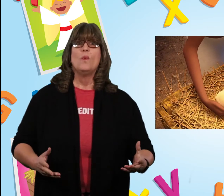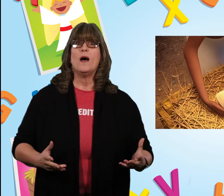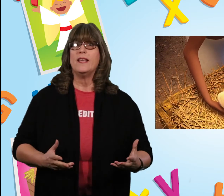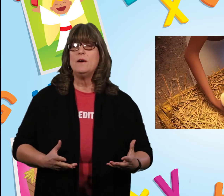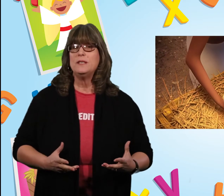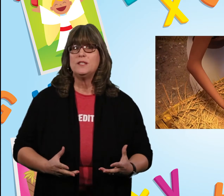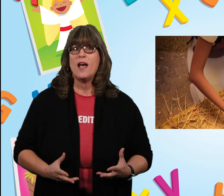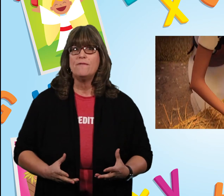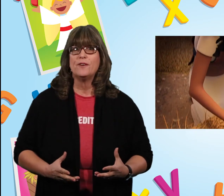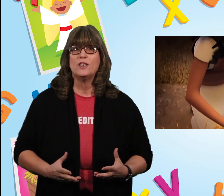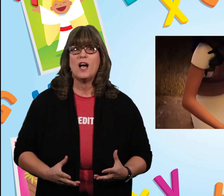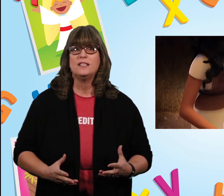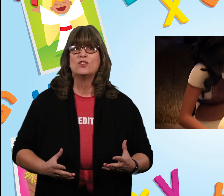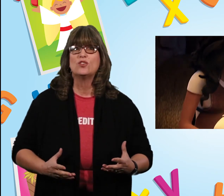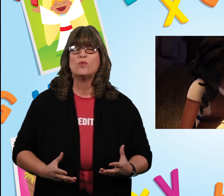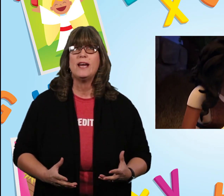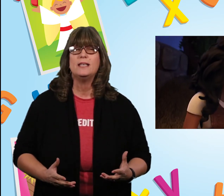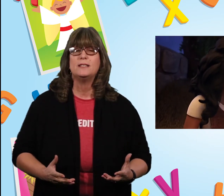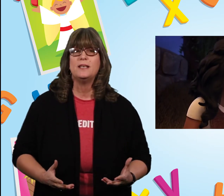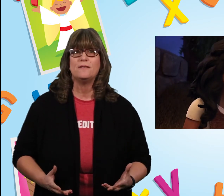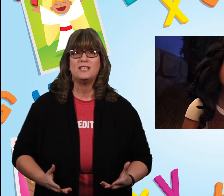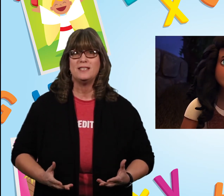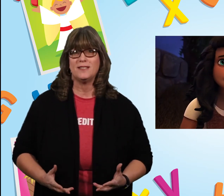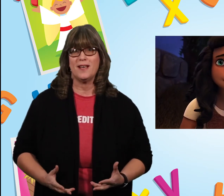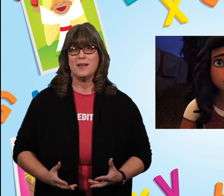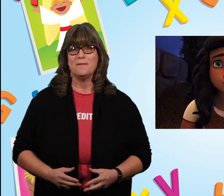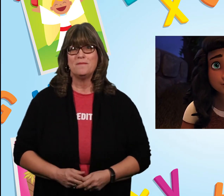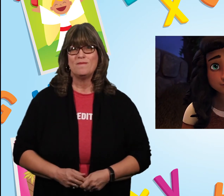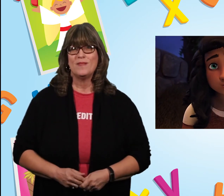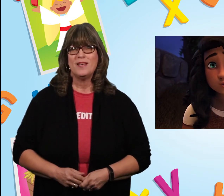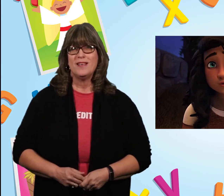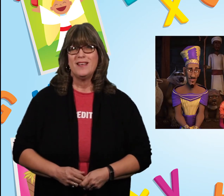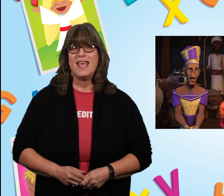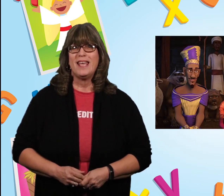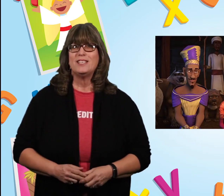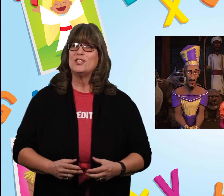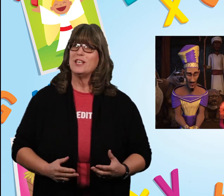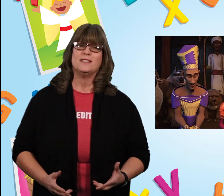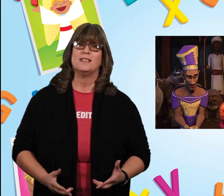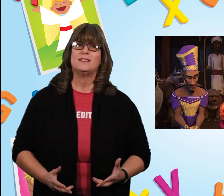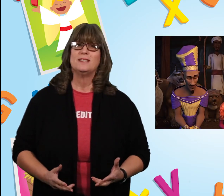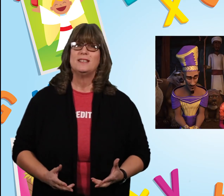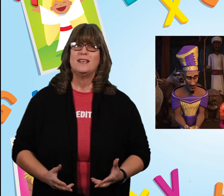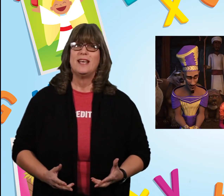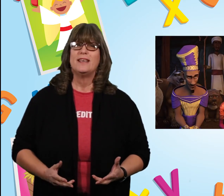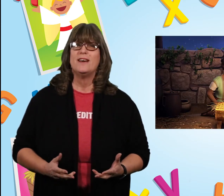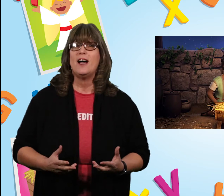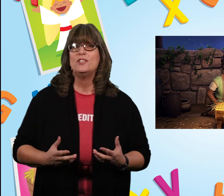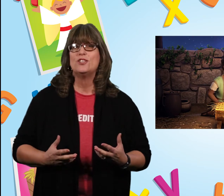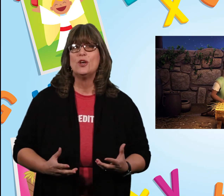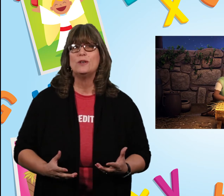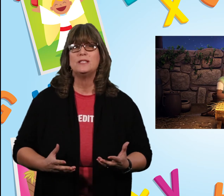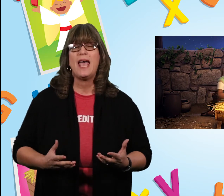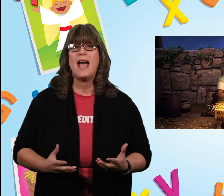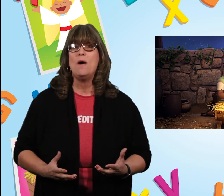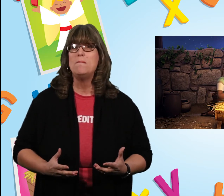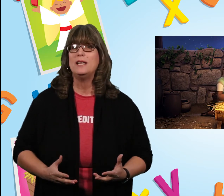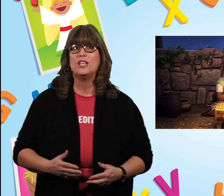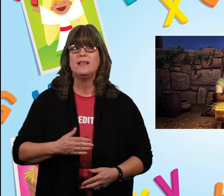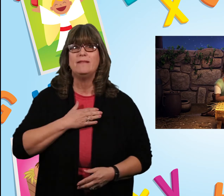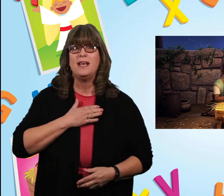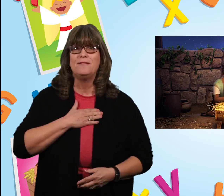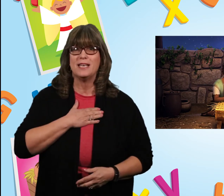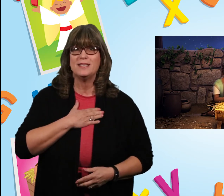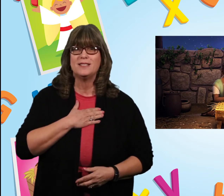Well, it was time for God's greatest gift, His Son Jesus And God showed us how